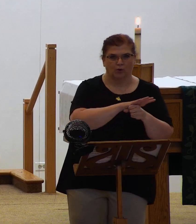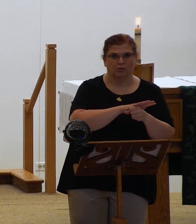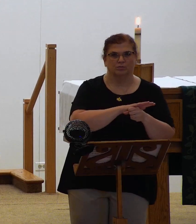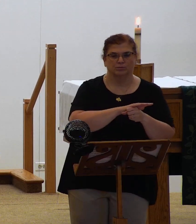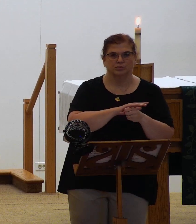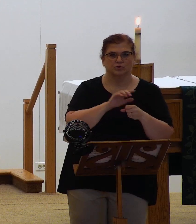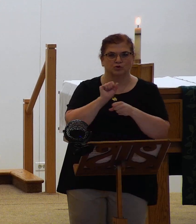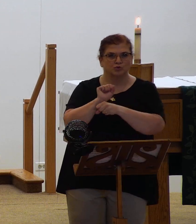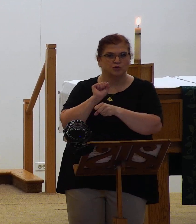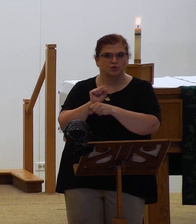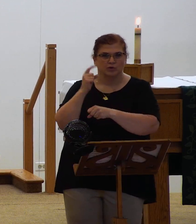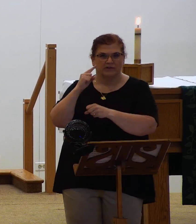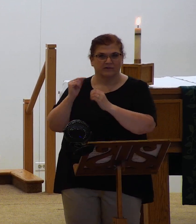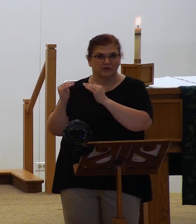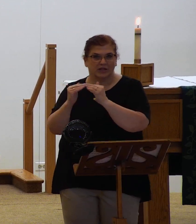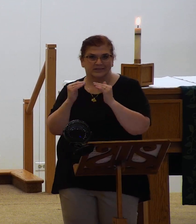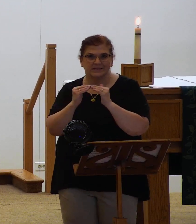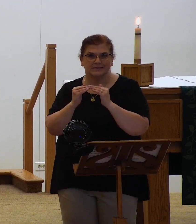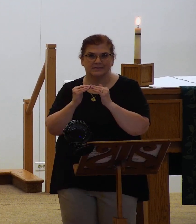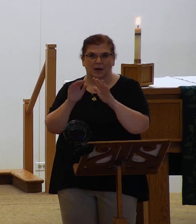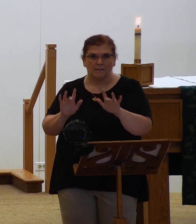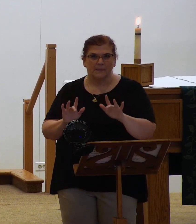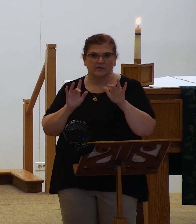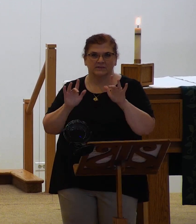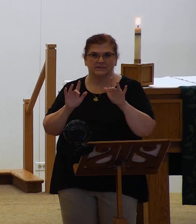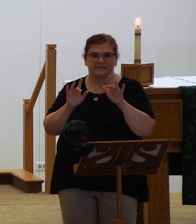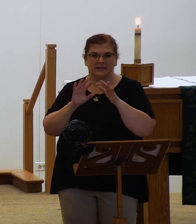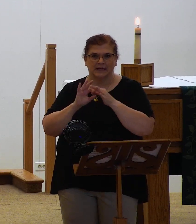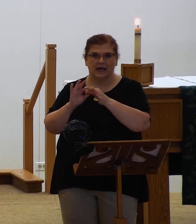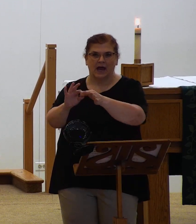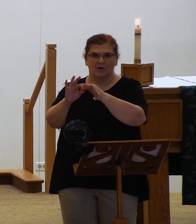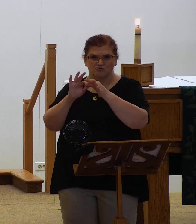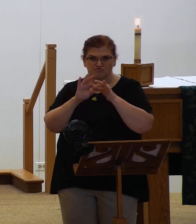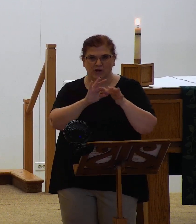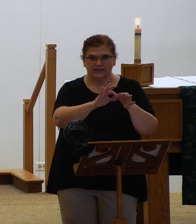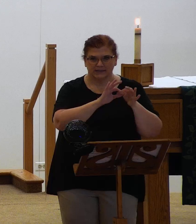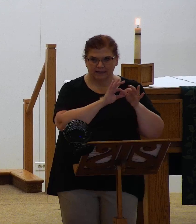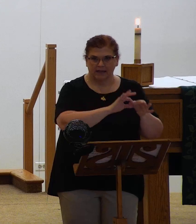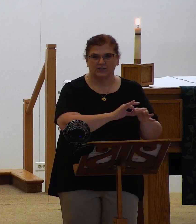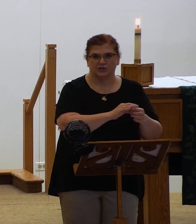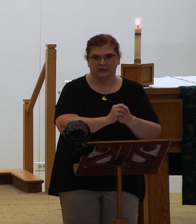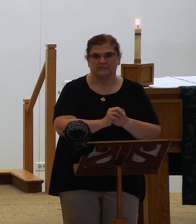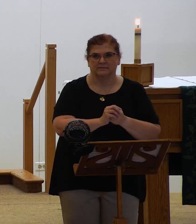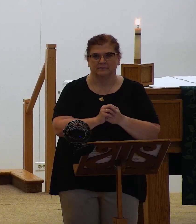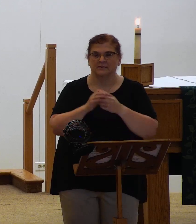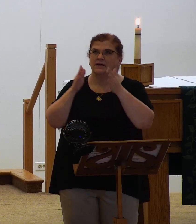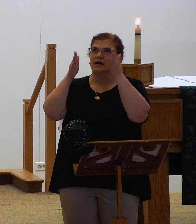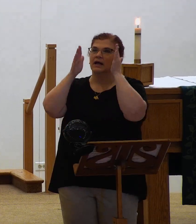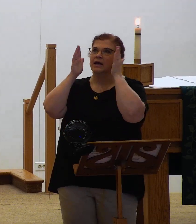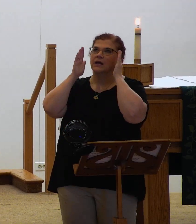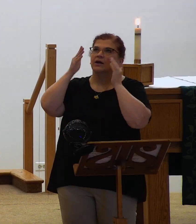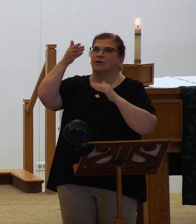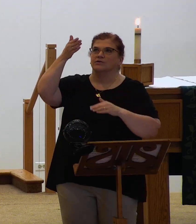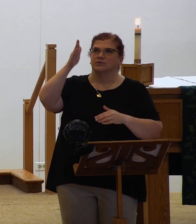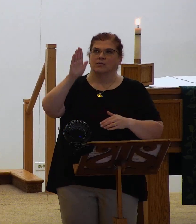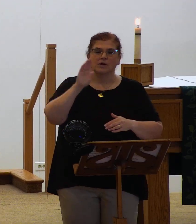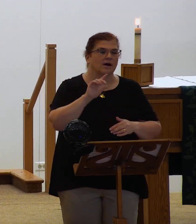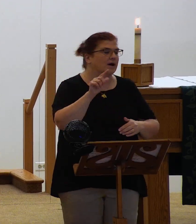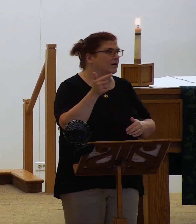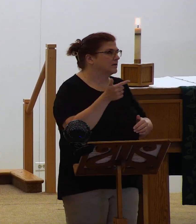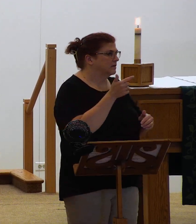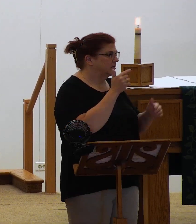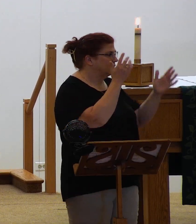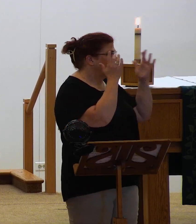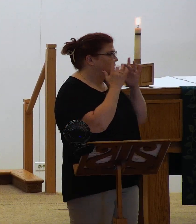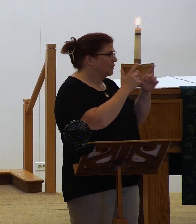local, to work for justice, mercy, and reconciliation. Hear us, O